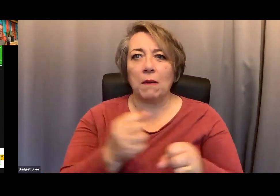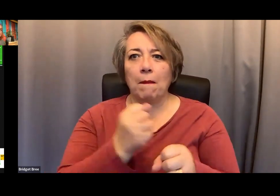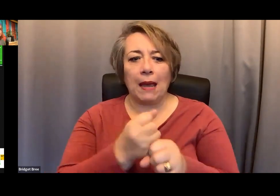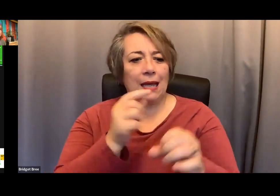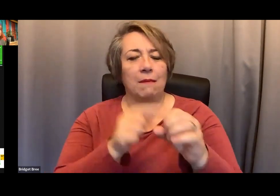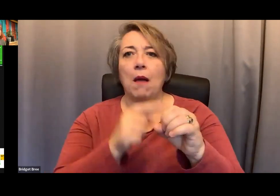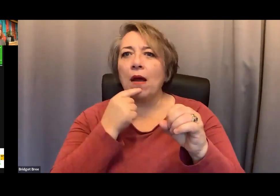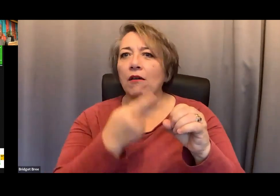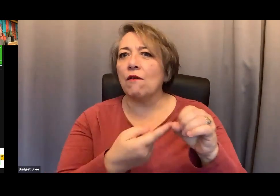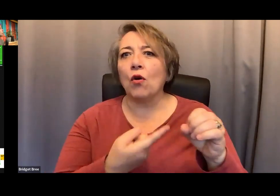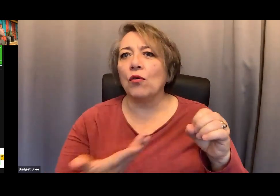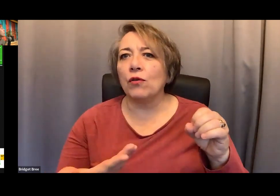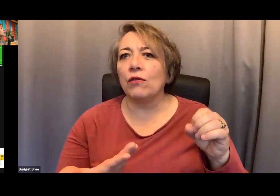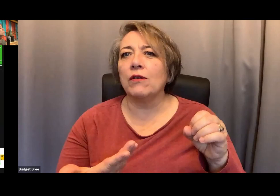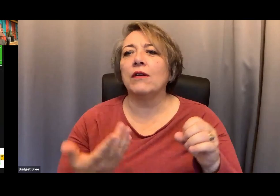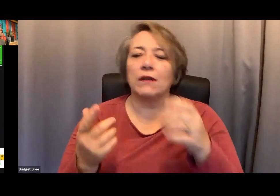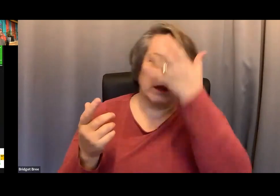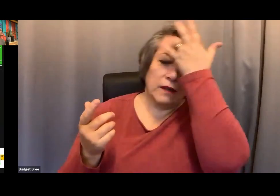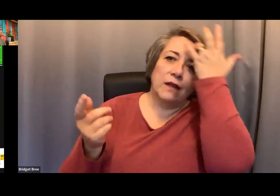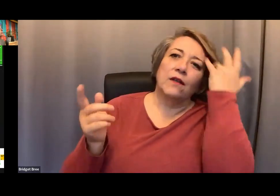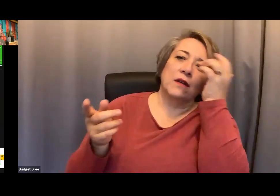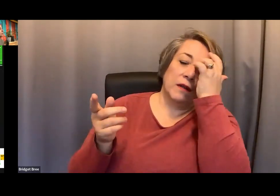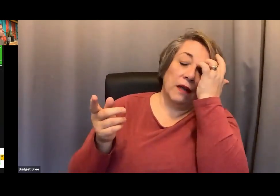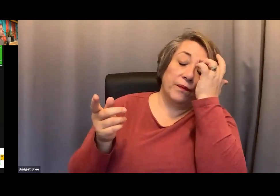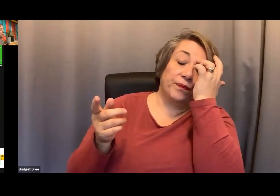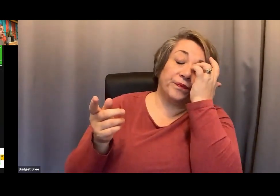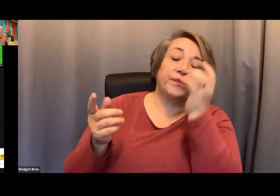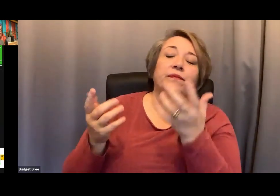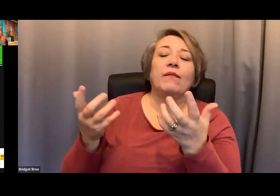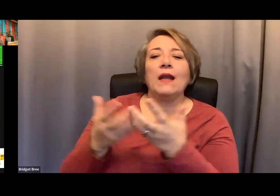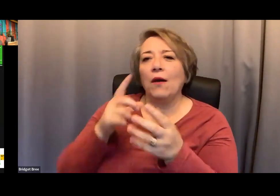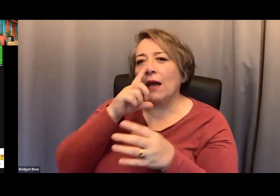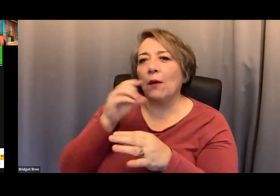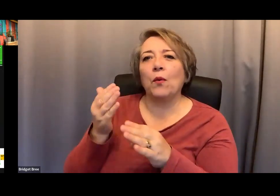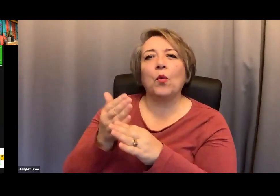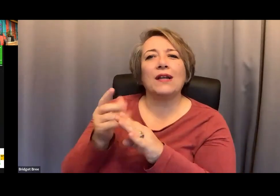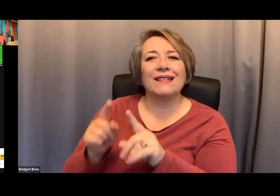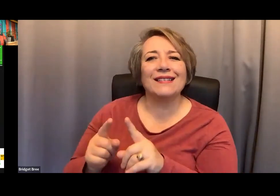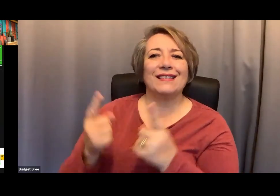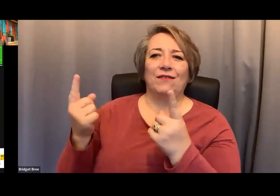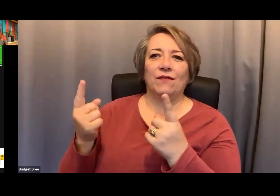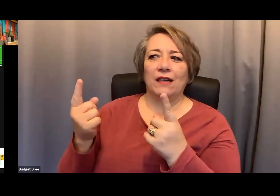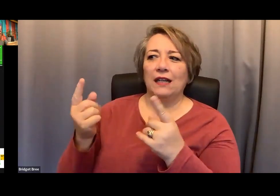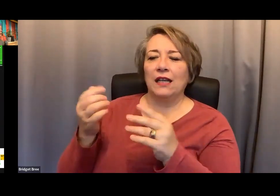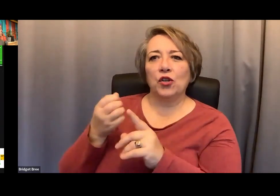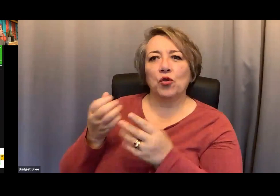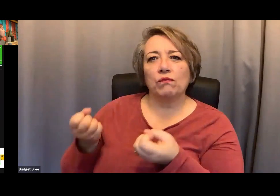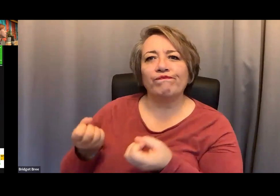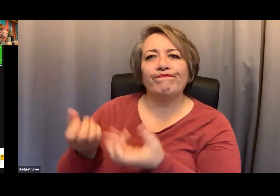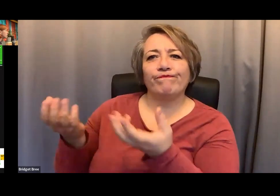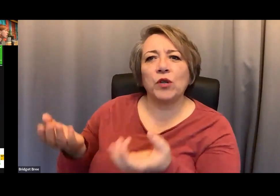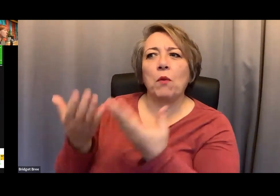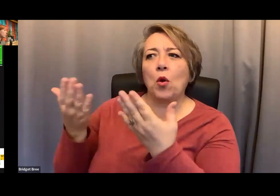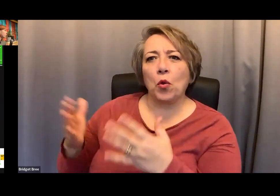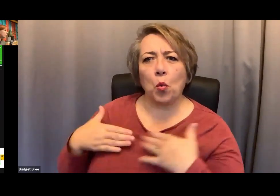these things to us. What are the different ways in which we can impact positively the well-being of people elsewhere, whether it's through